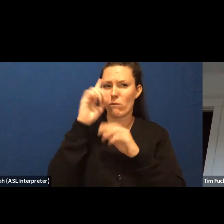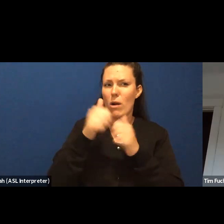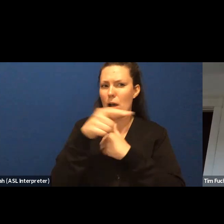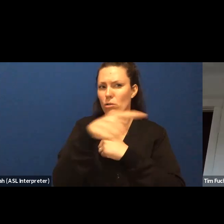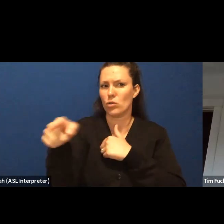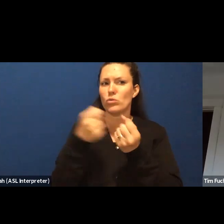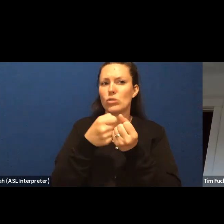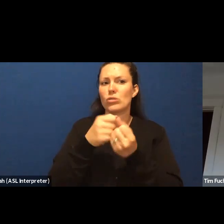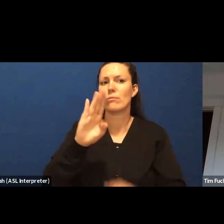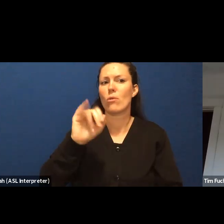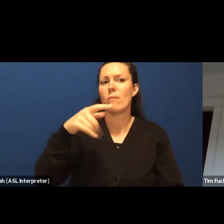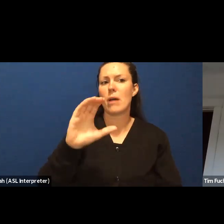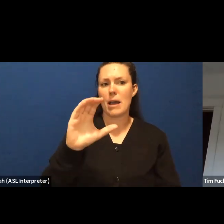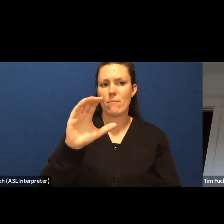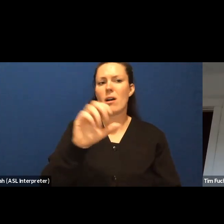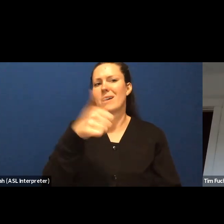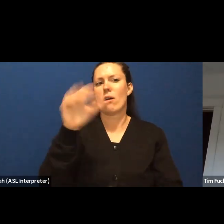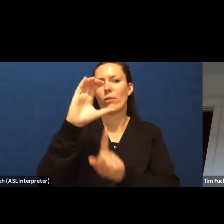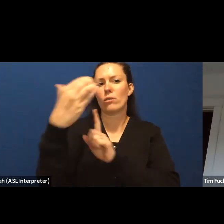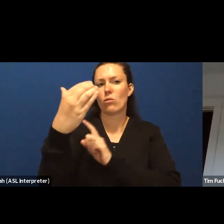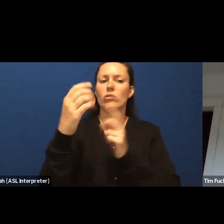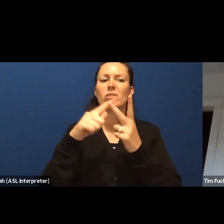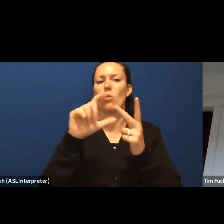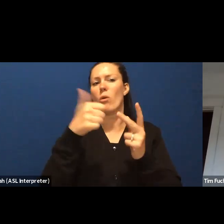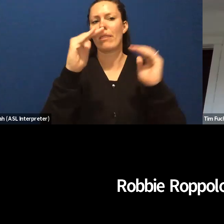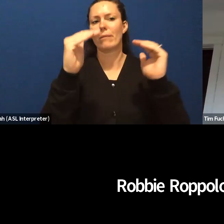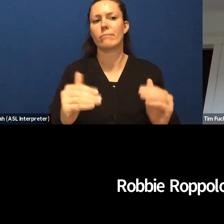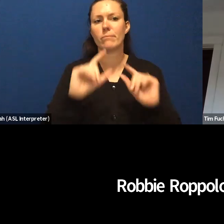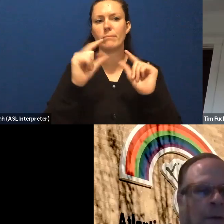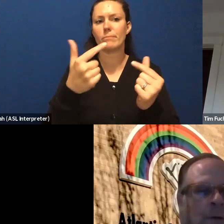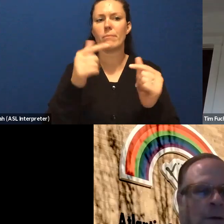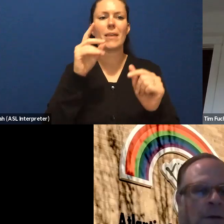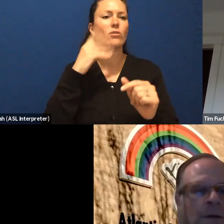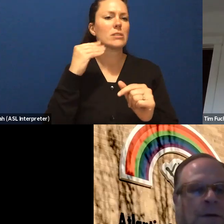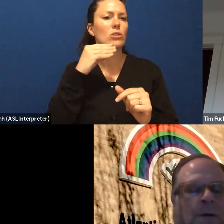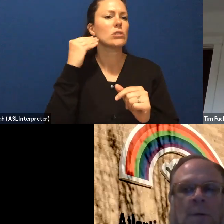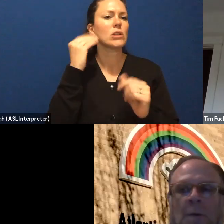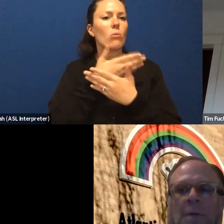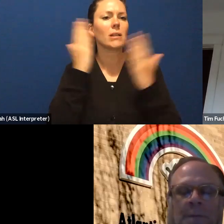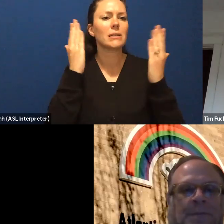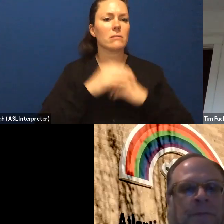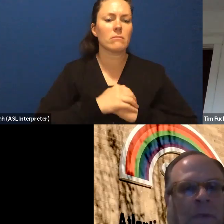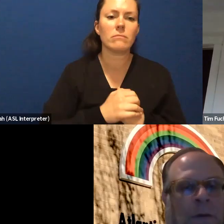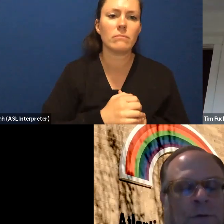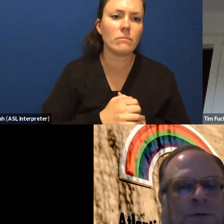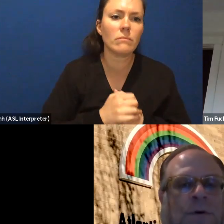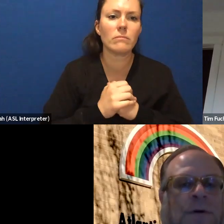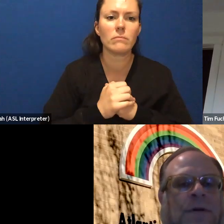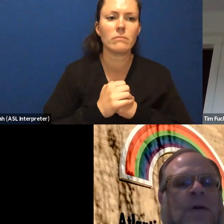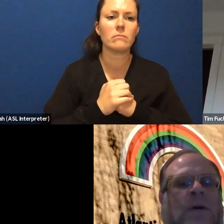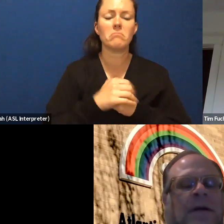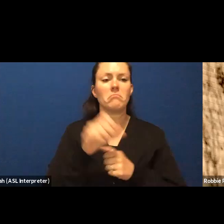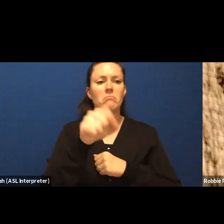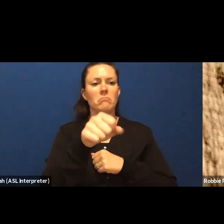supported BIPOC folks and other folks who are multiply marginalized who are experiencing homelessness in Denver and the surrounding areas?